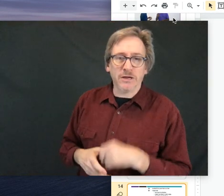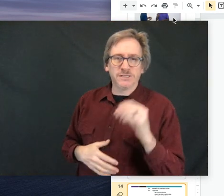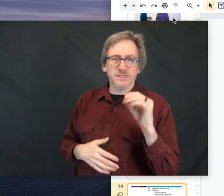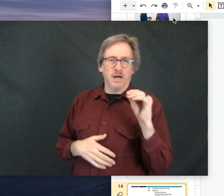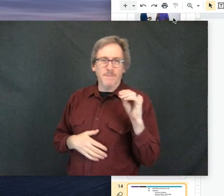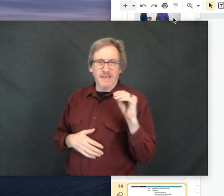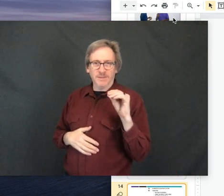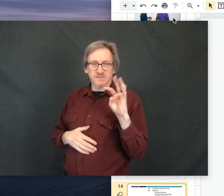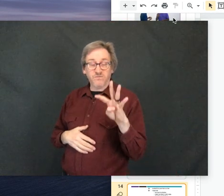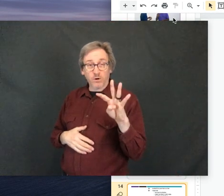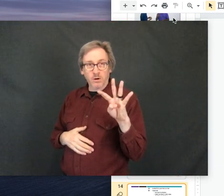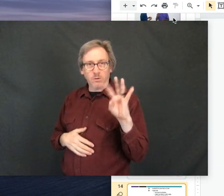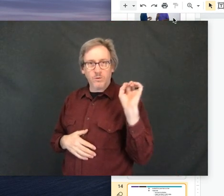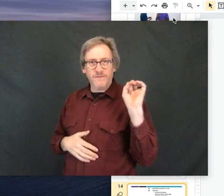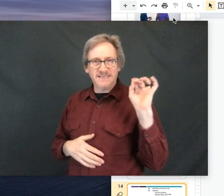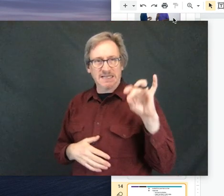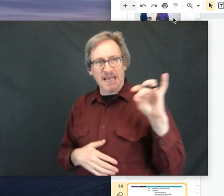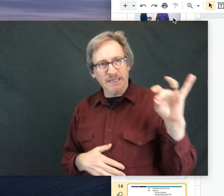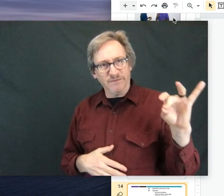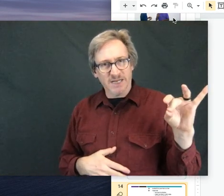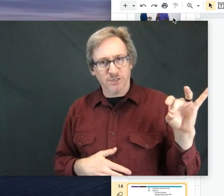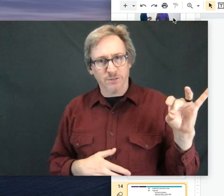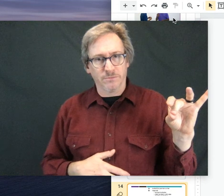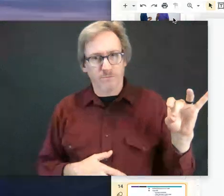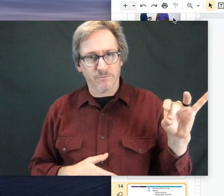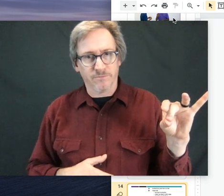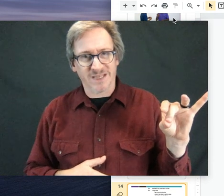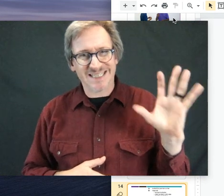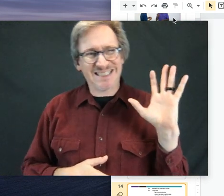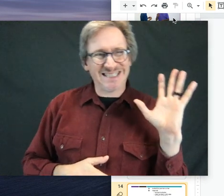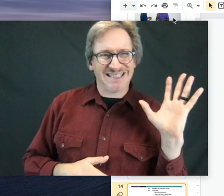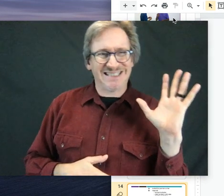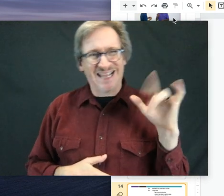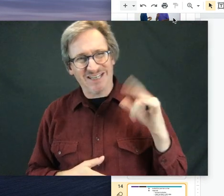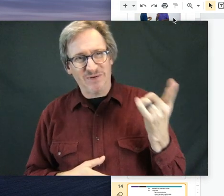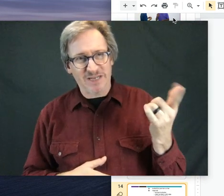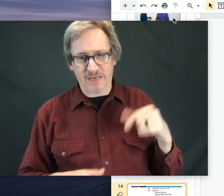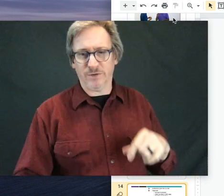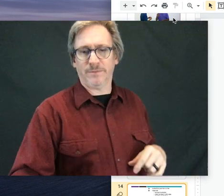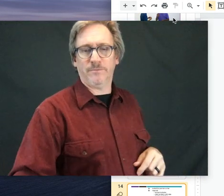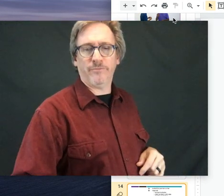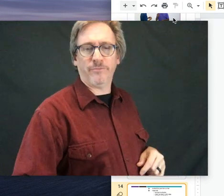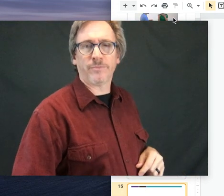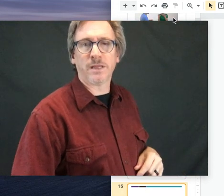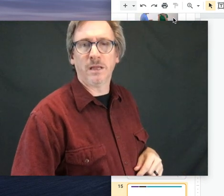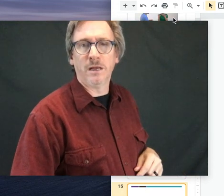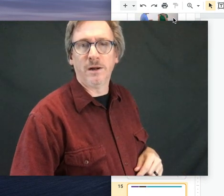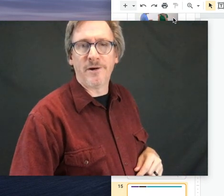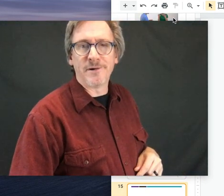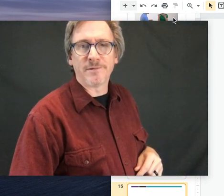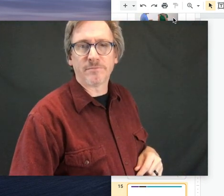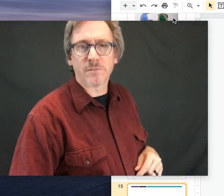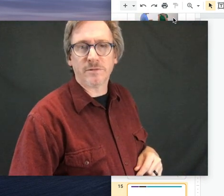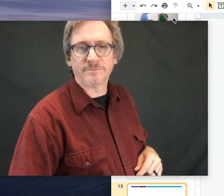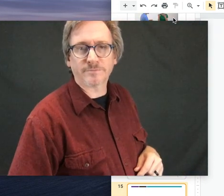Now here's making plans 4 where they decline the invitation. I can't do it.